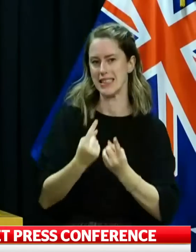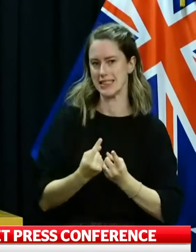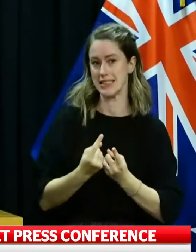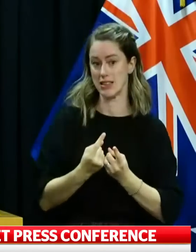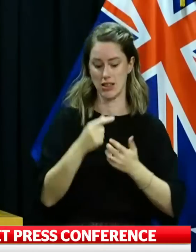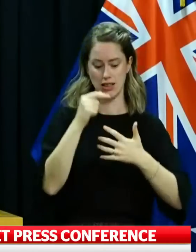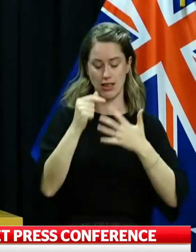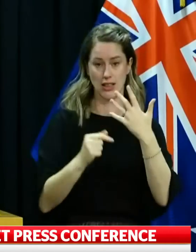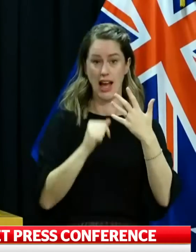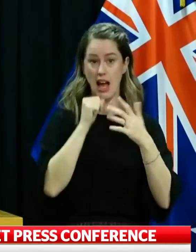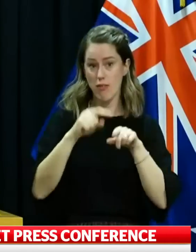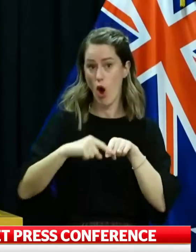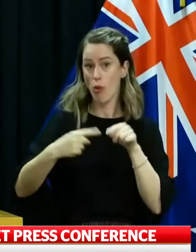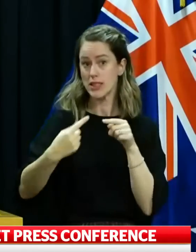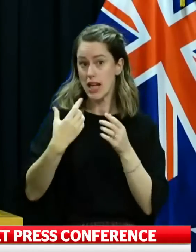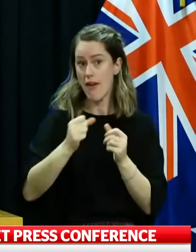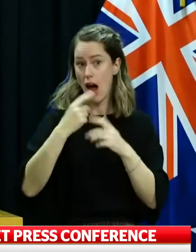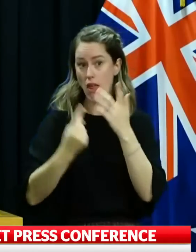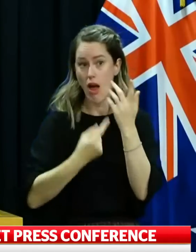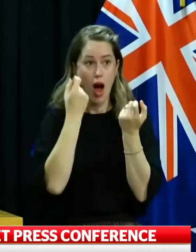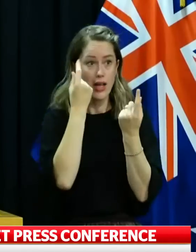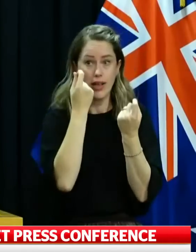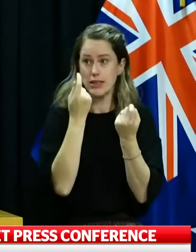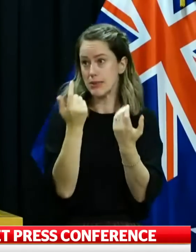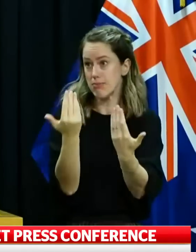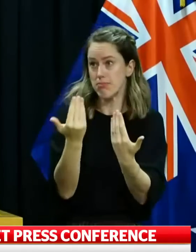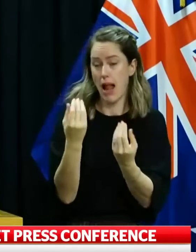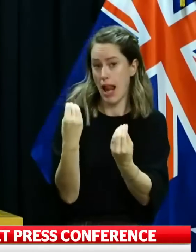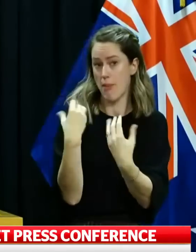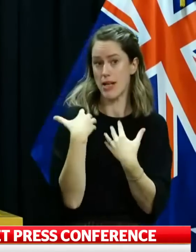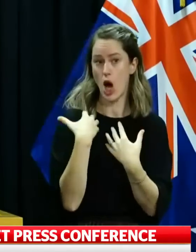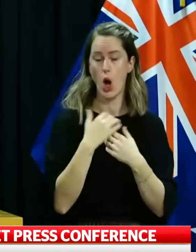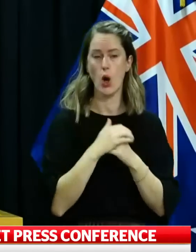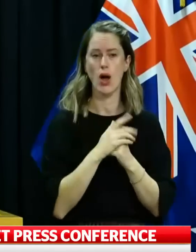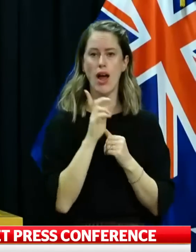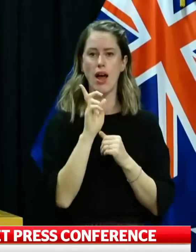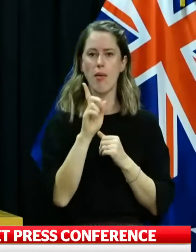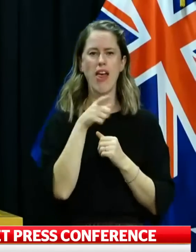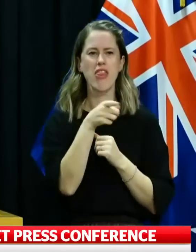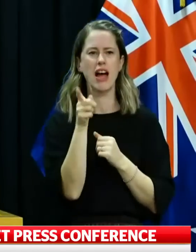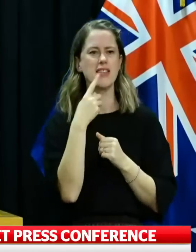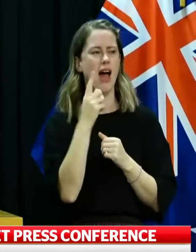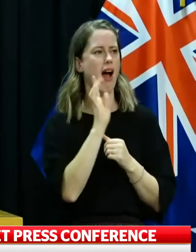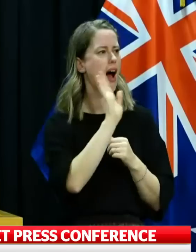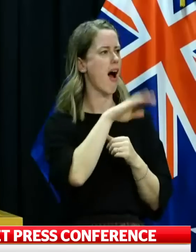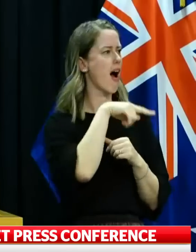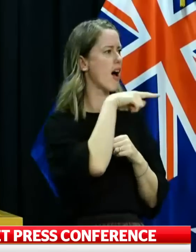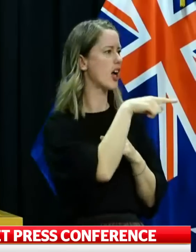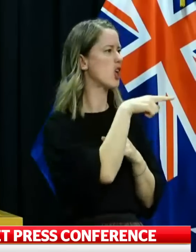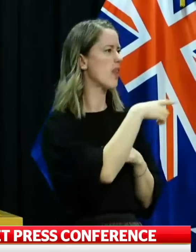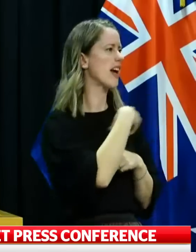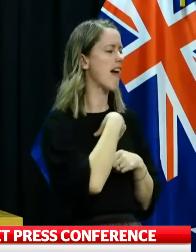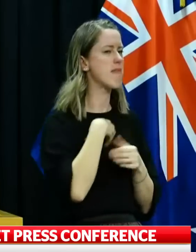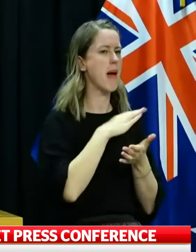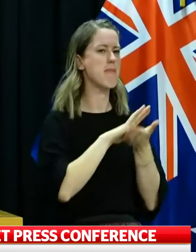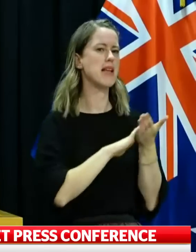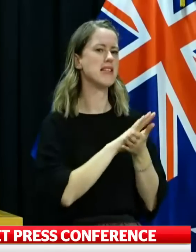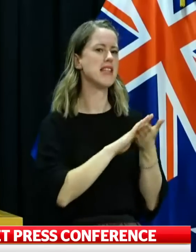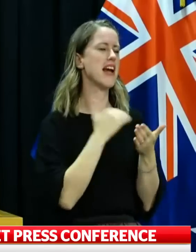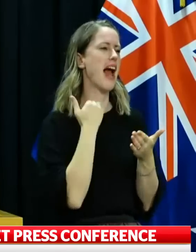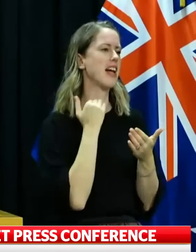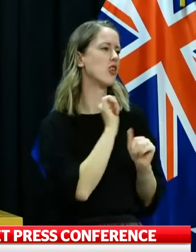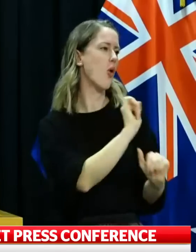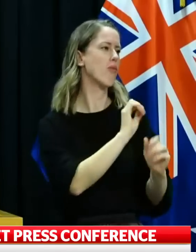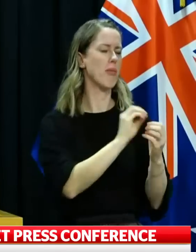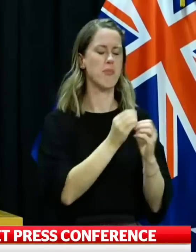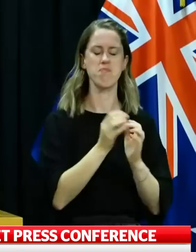they wish to discuss with us, we're open to that. But simply the charge that because we are in office, there is a problem with gangs,